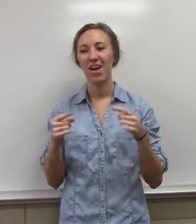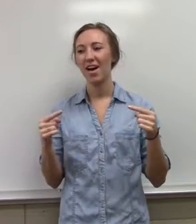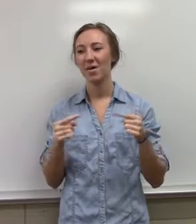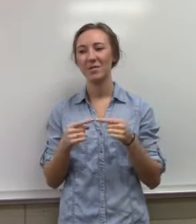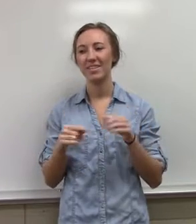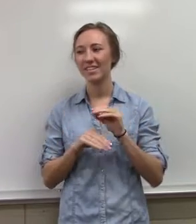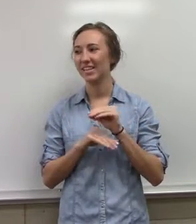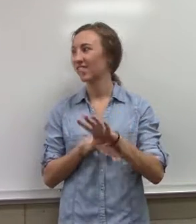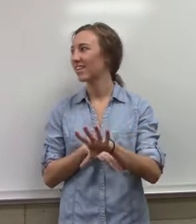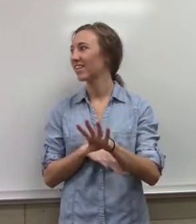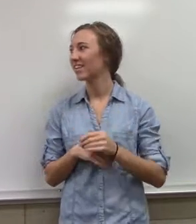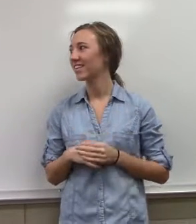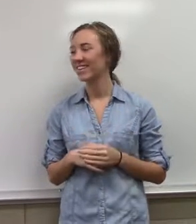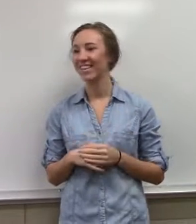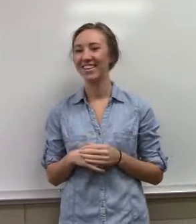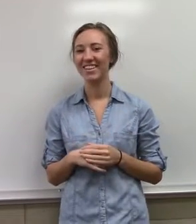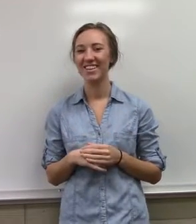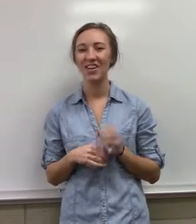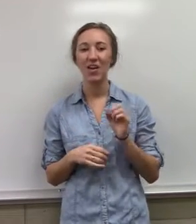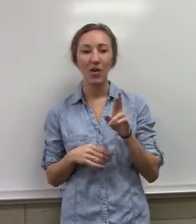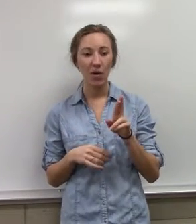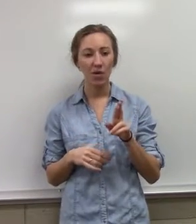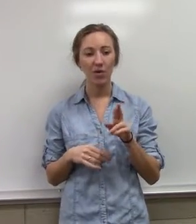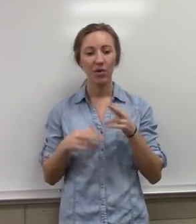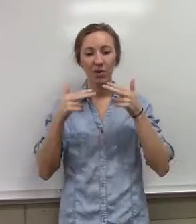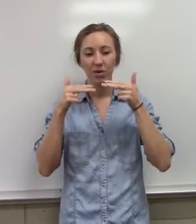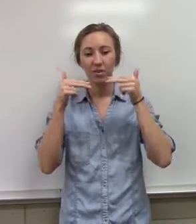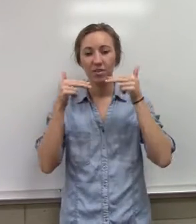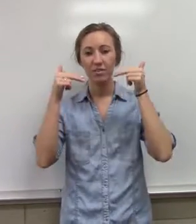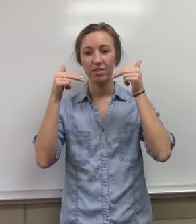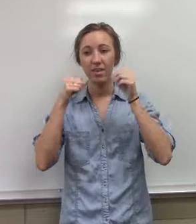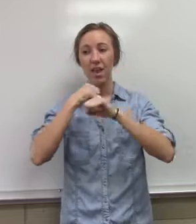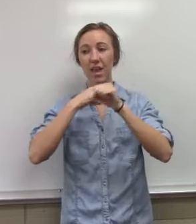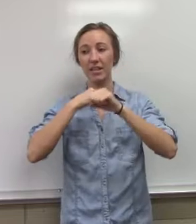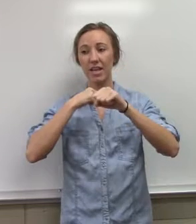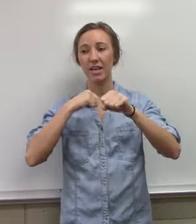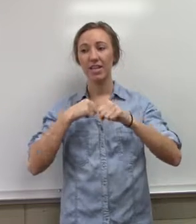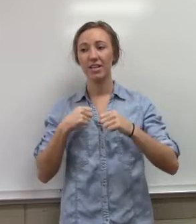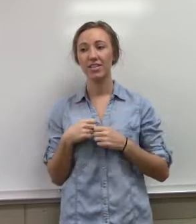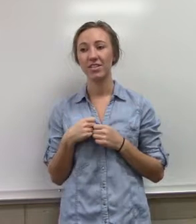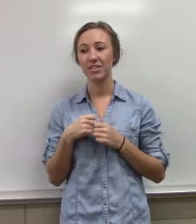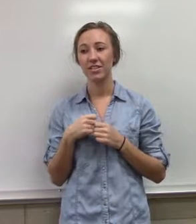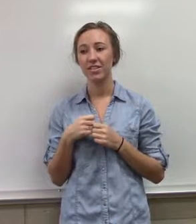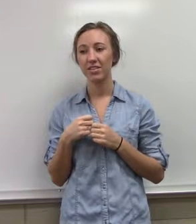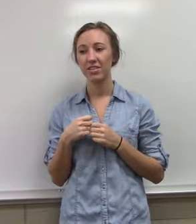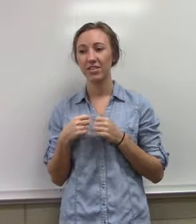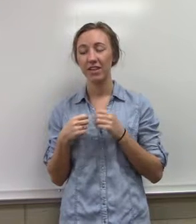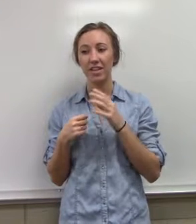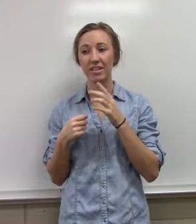so scared, I just didn't even know what to do. I was in the haunted house and the murderer was chasing me, and I was freaked out.